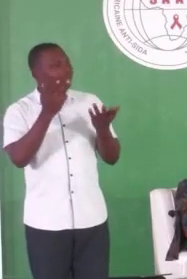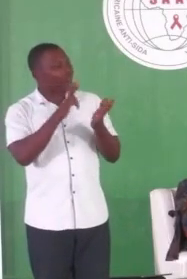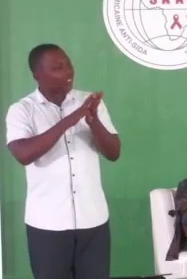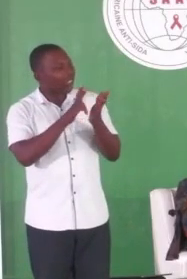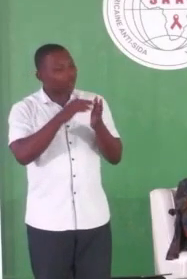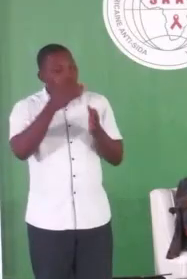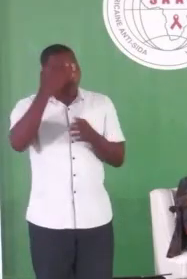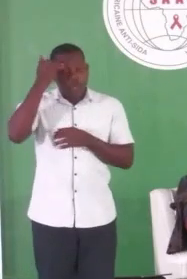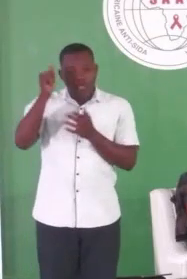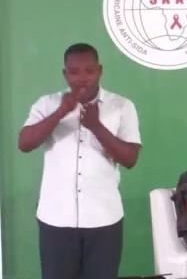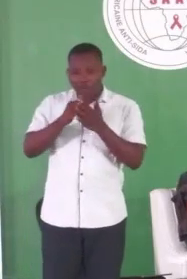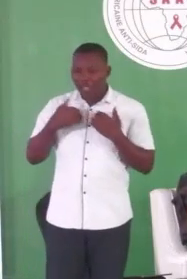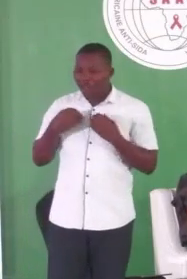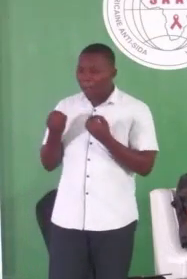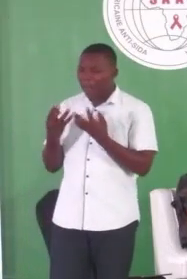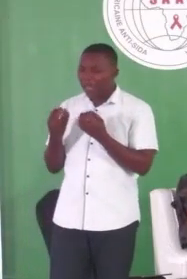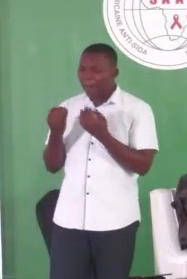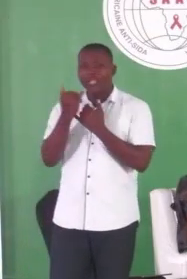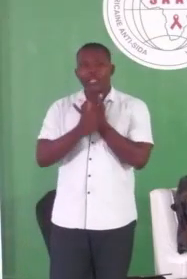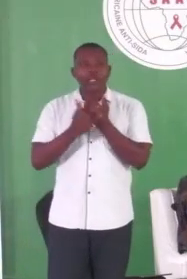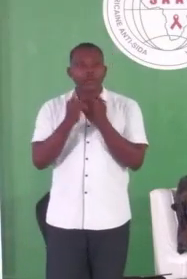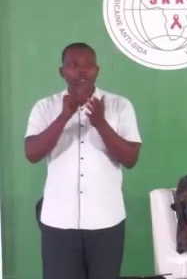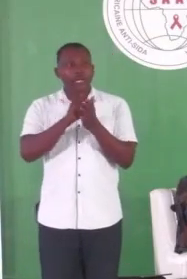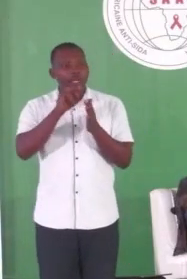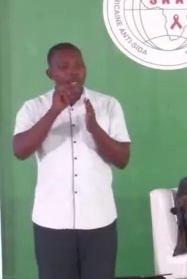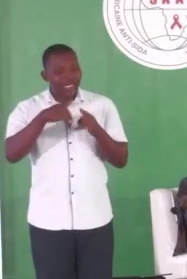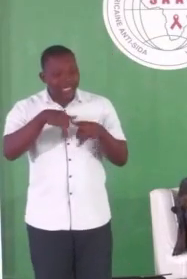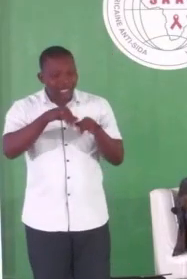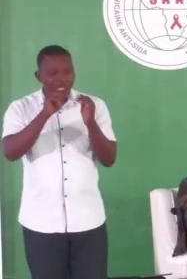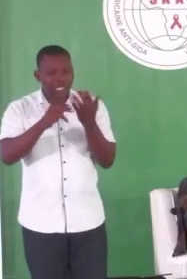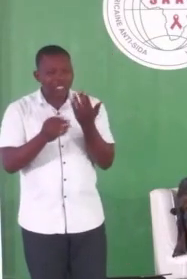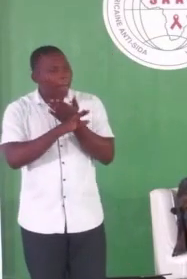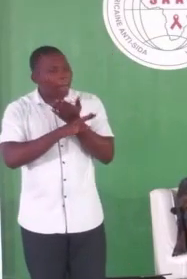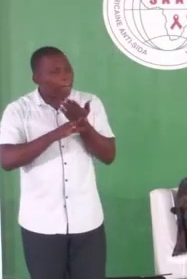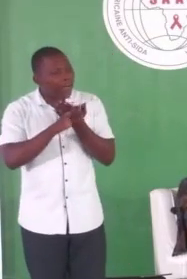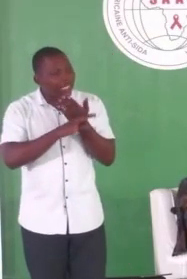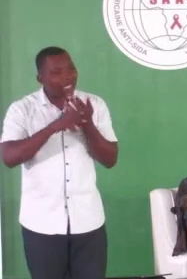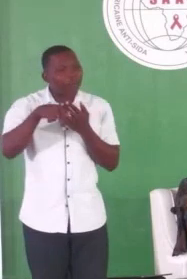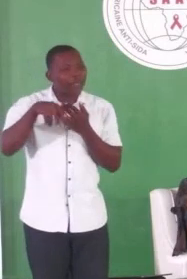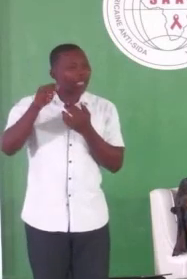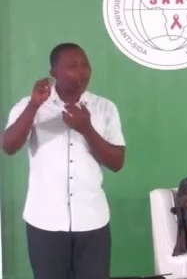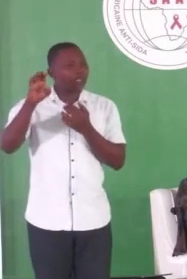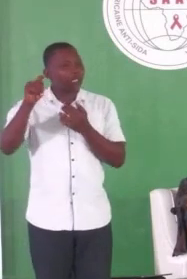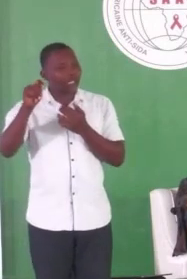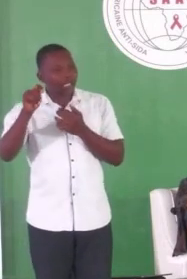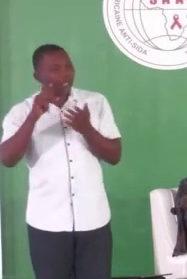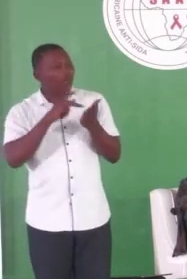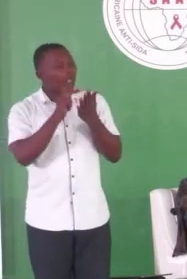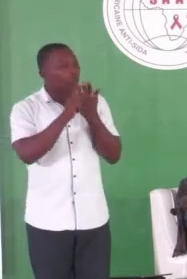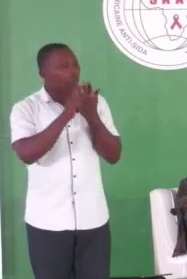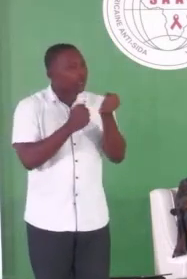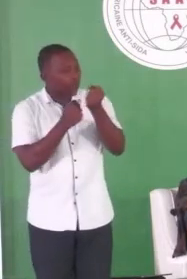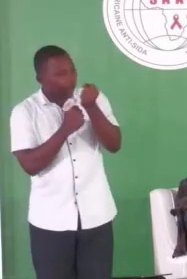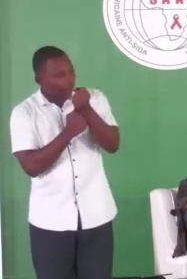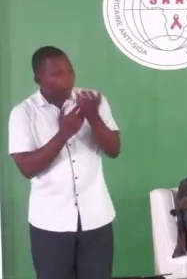there are many countries that still need basic PMTCT programming support. And especially as we've